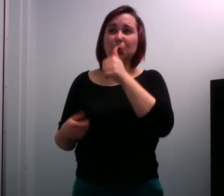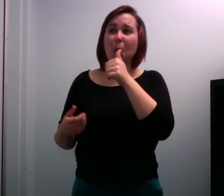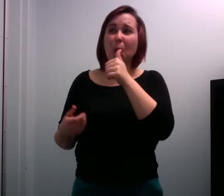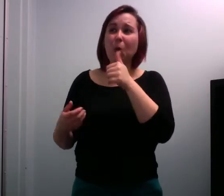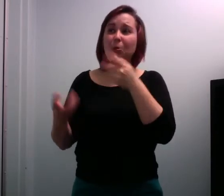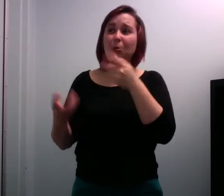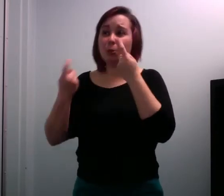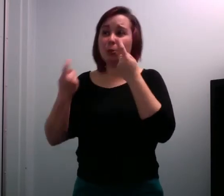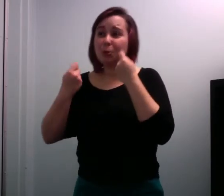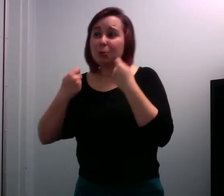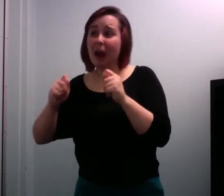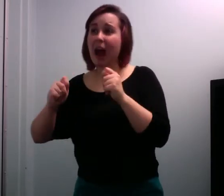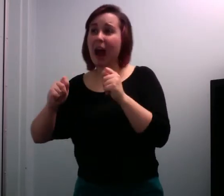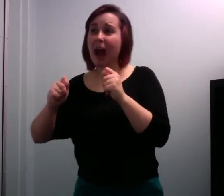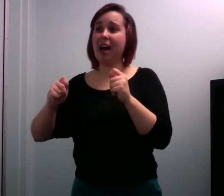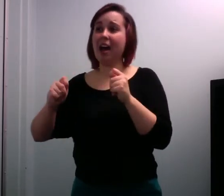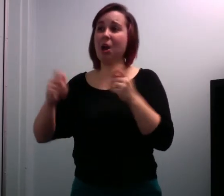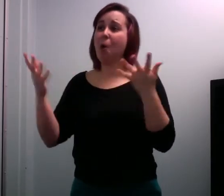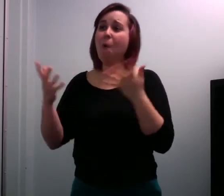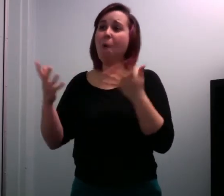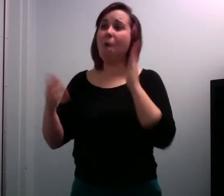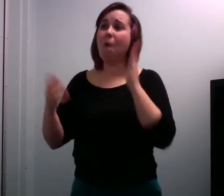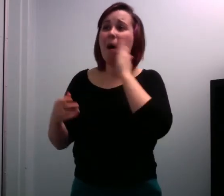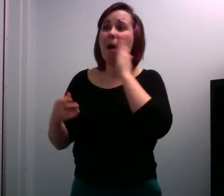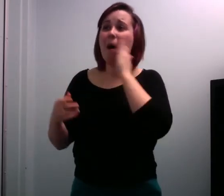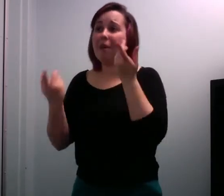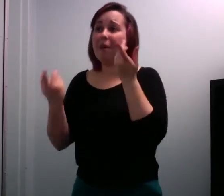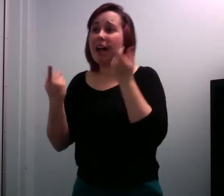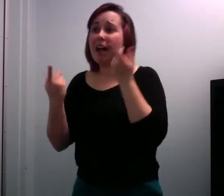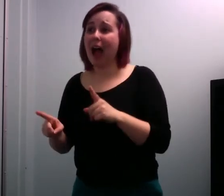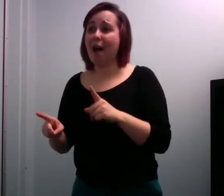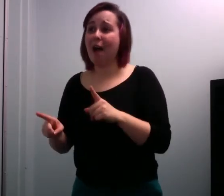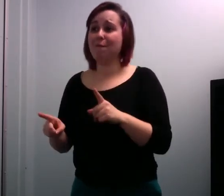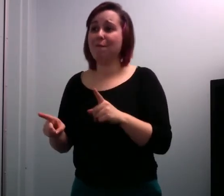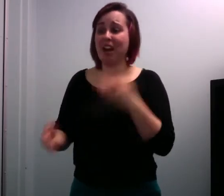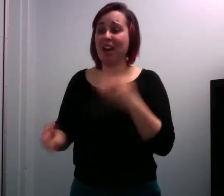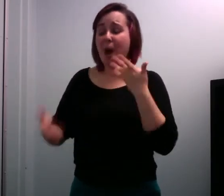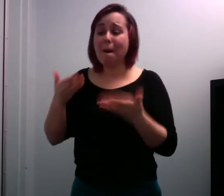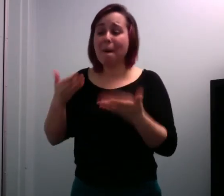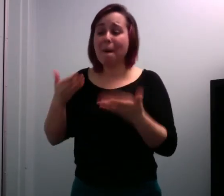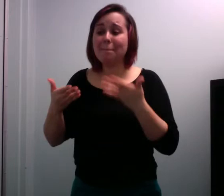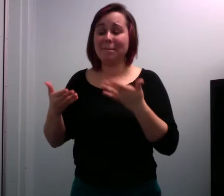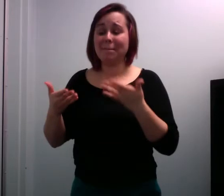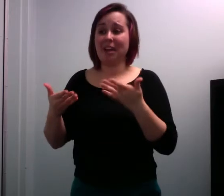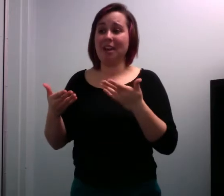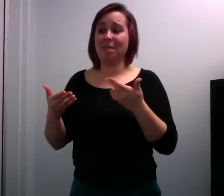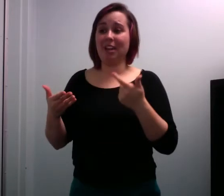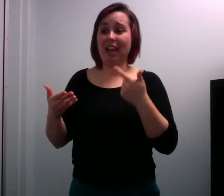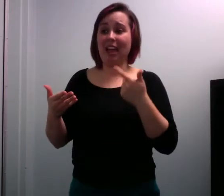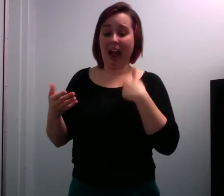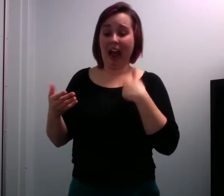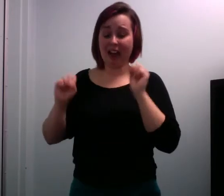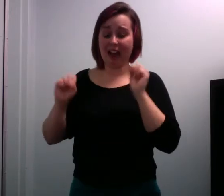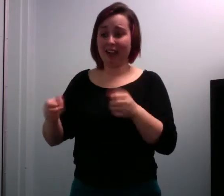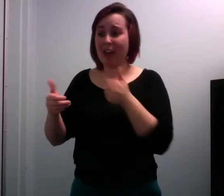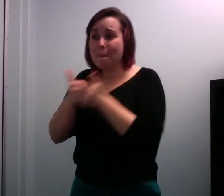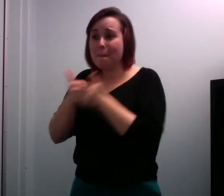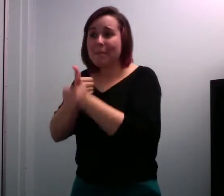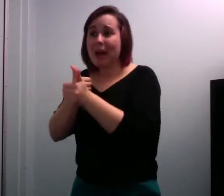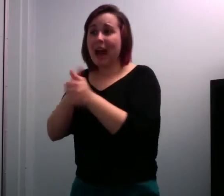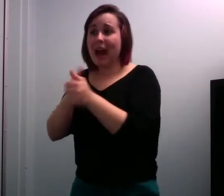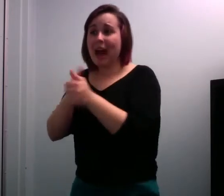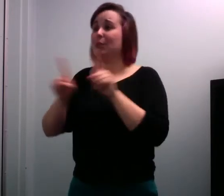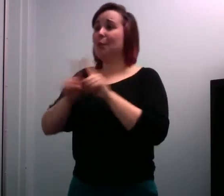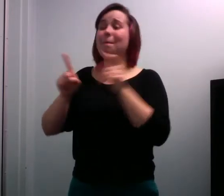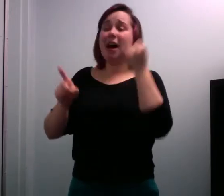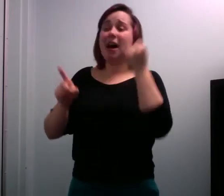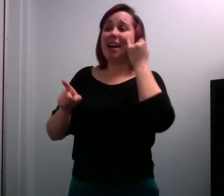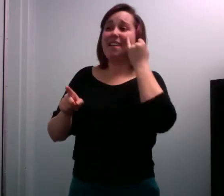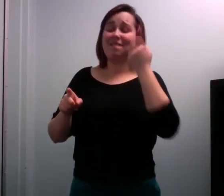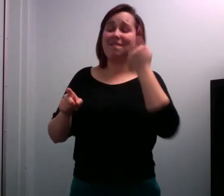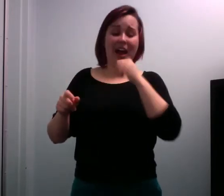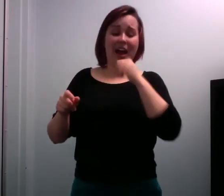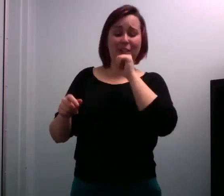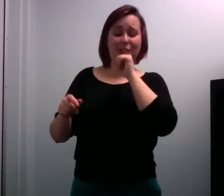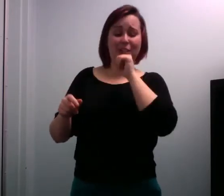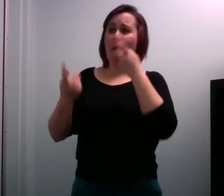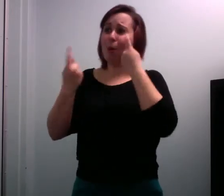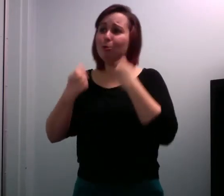Or how about this? What could I lose if I don't try? What could I gain by trying,